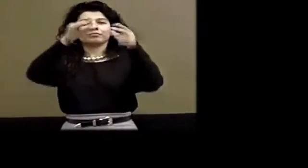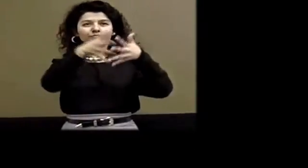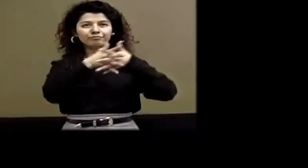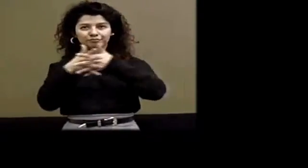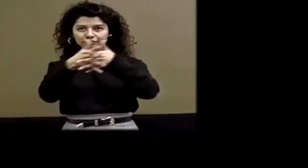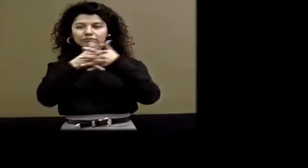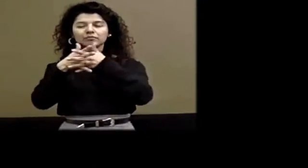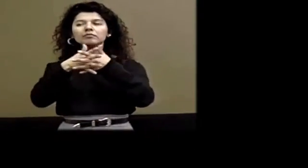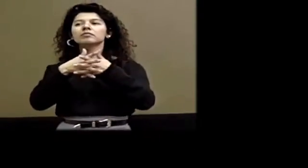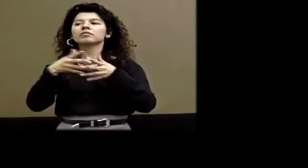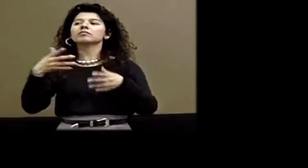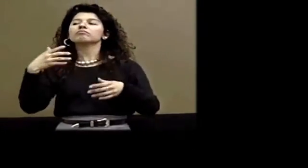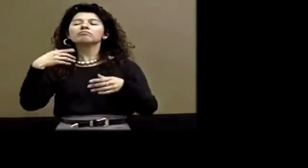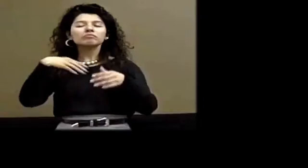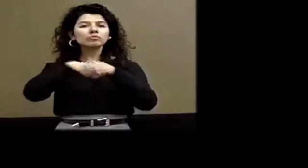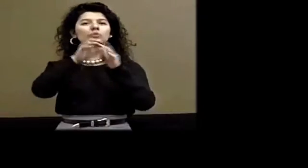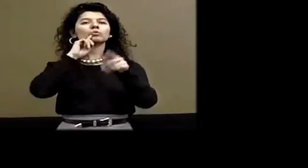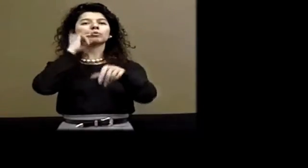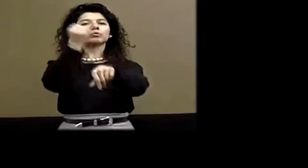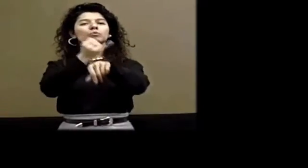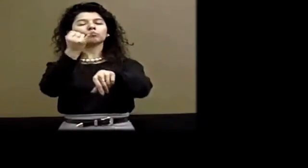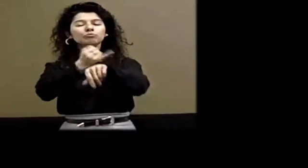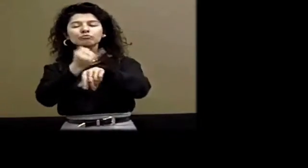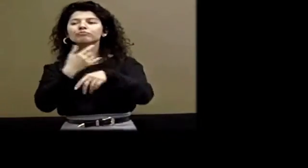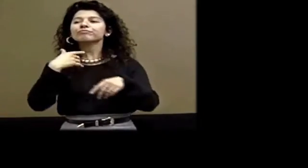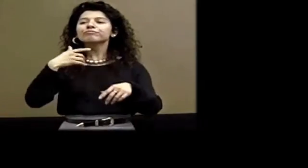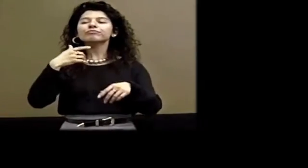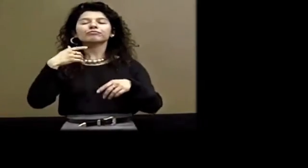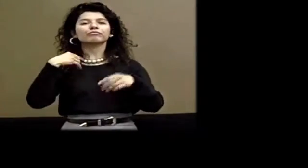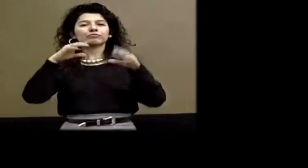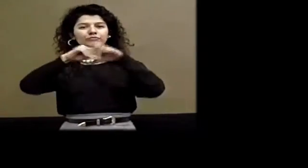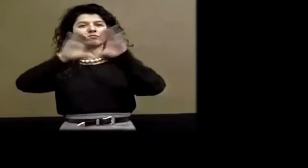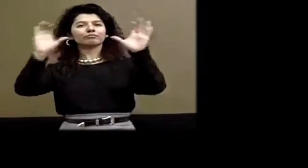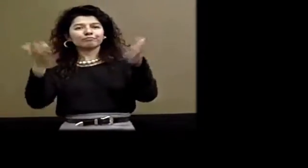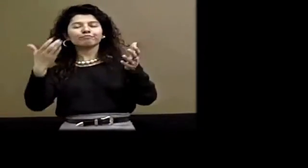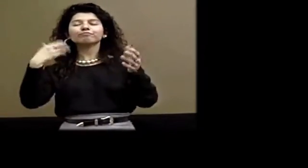When I was 8 years old, I moved to America and went to a school for the deaf.